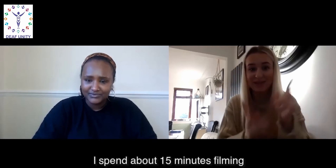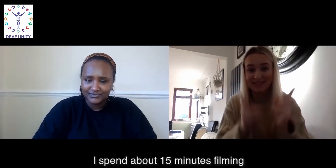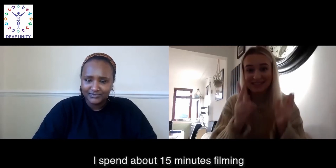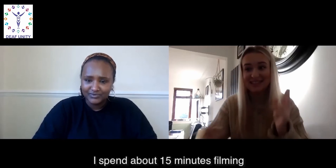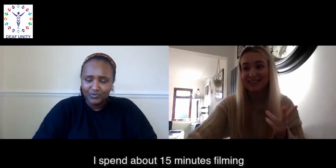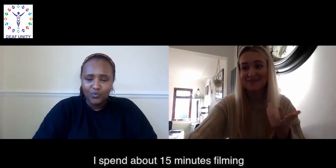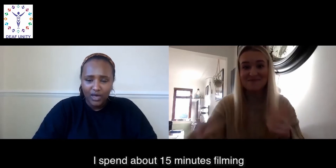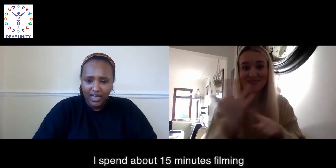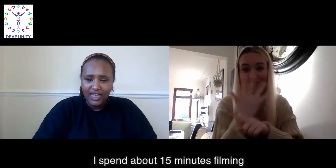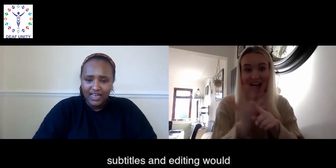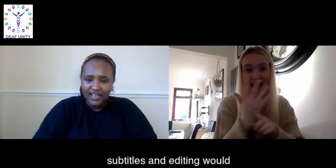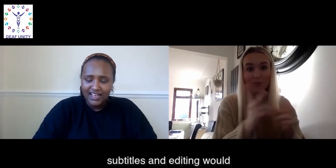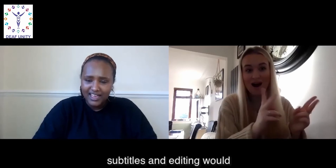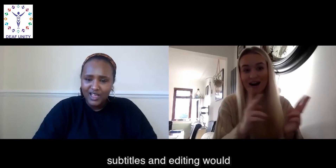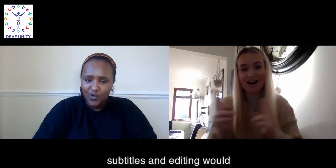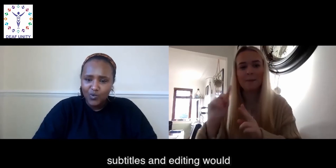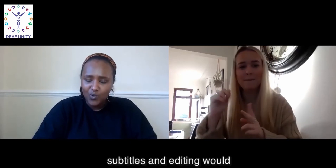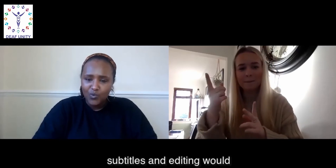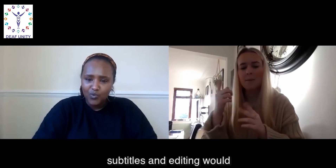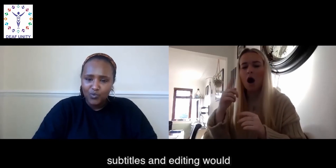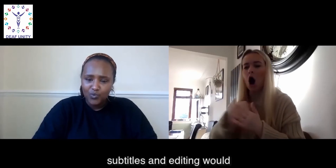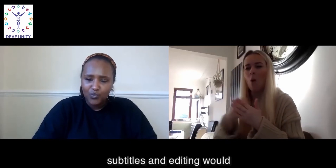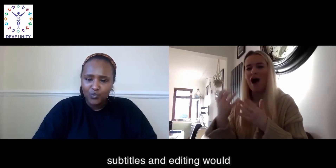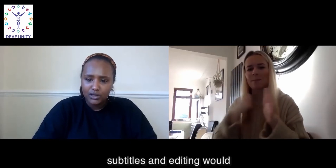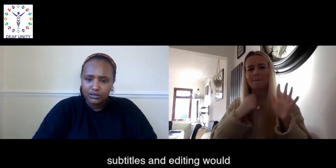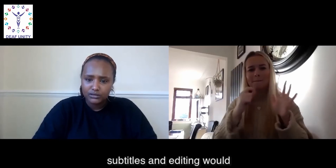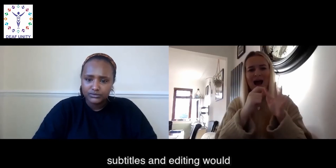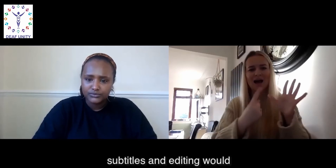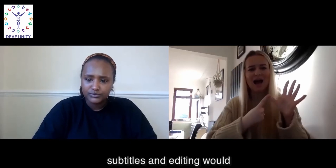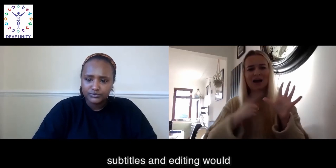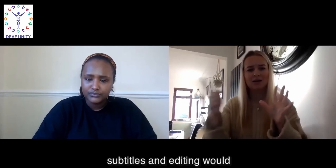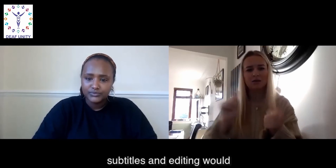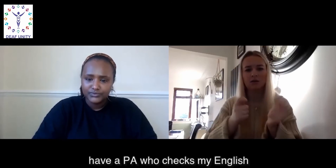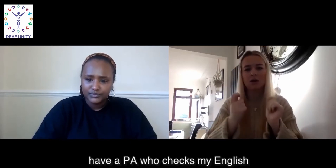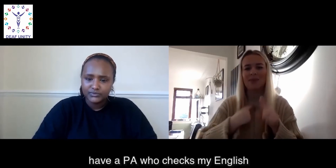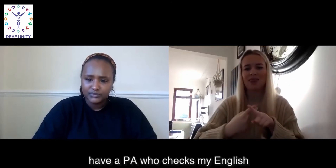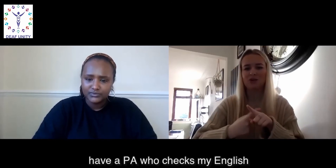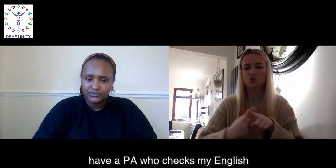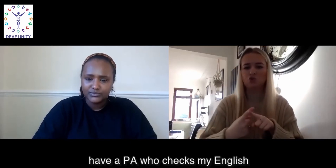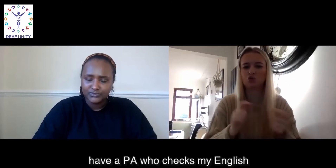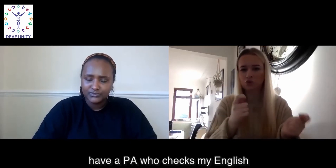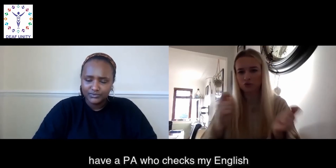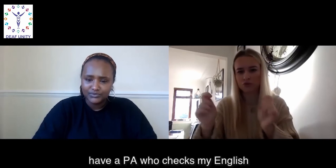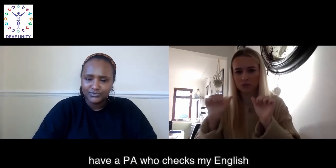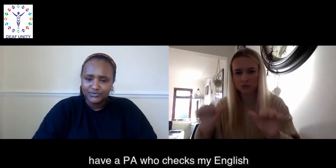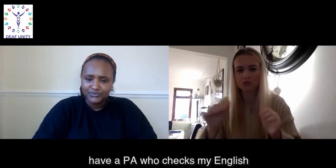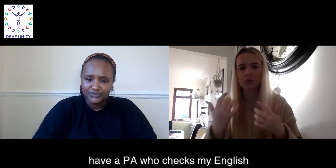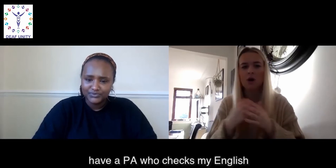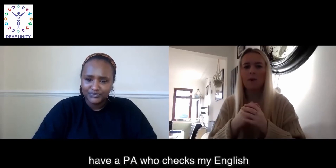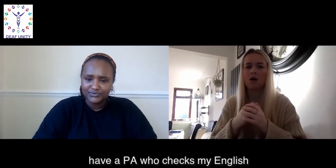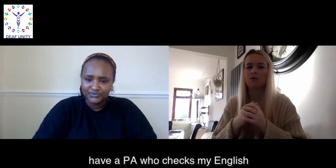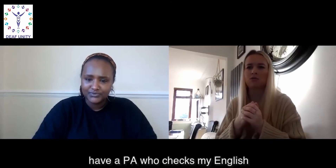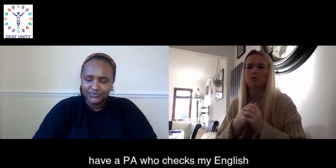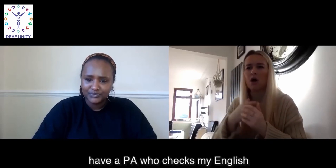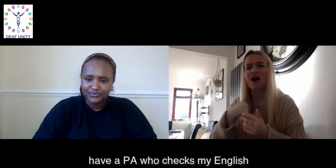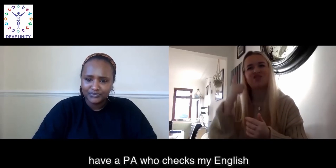then adding the subtitles and editing would take me about 5 hours. But I have a PA who checks my English and make sure it's